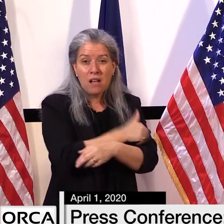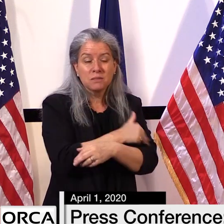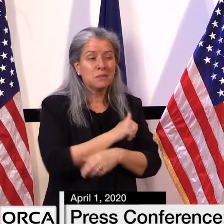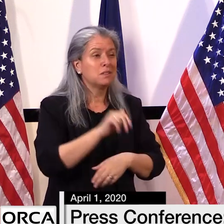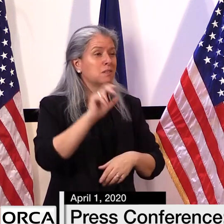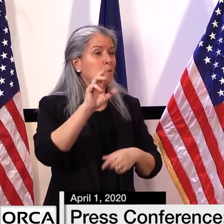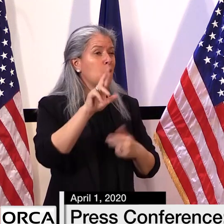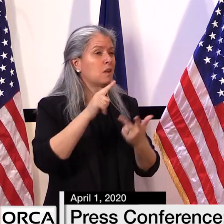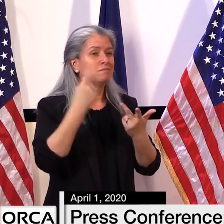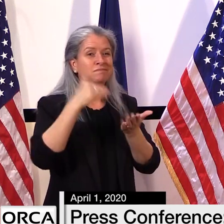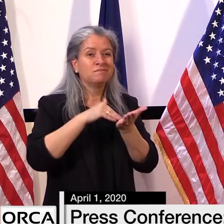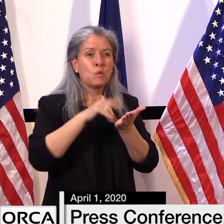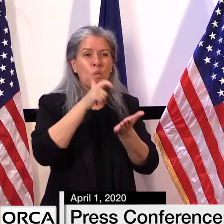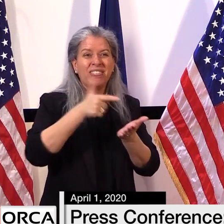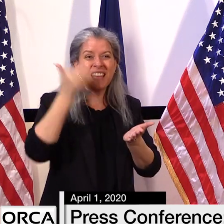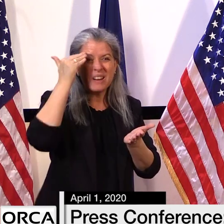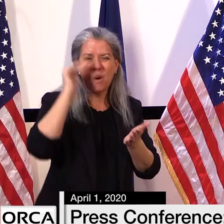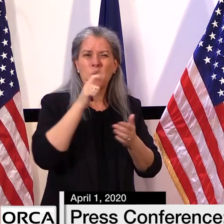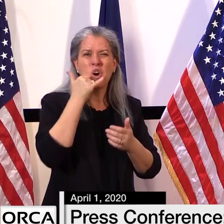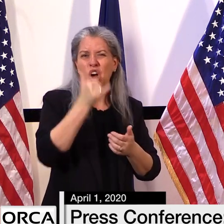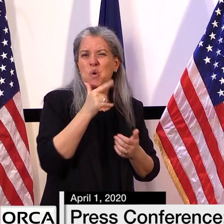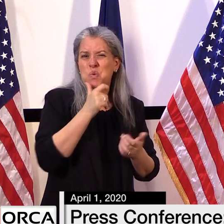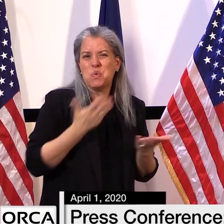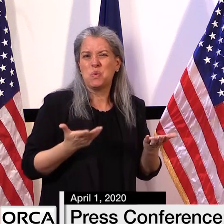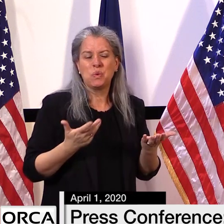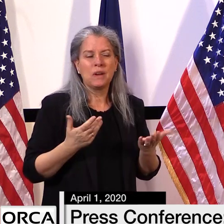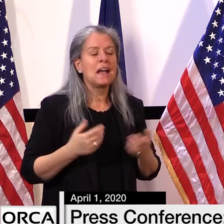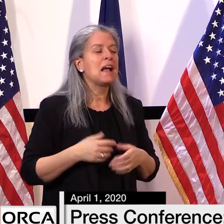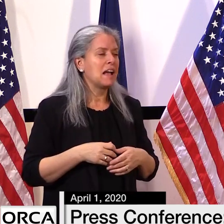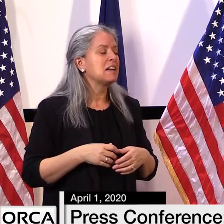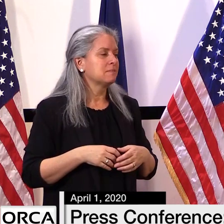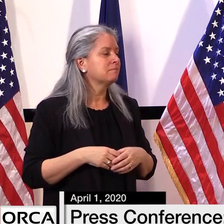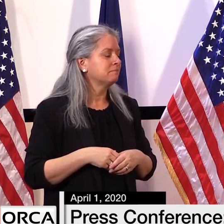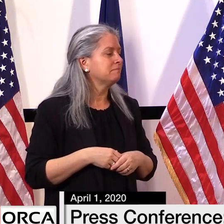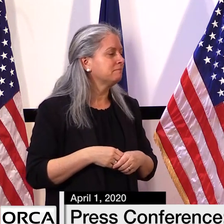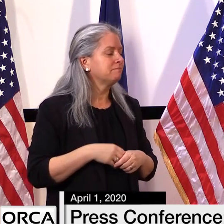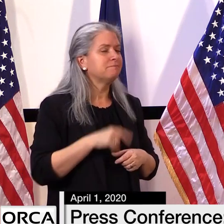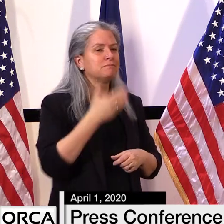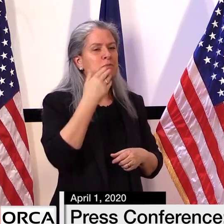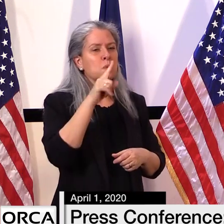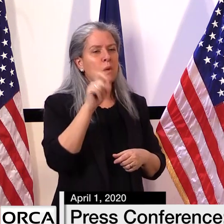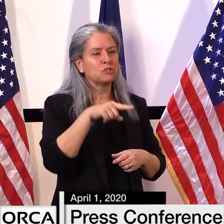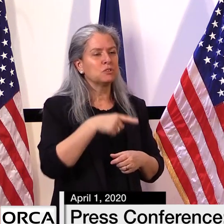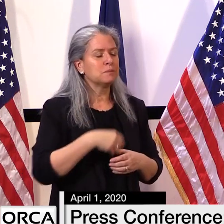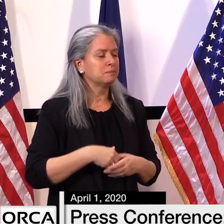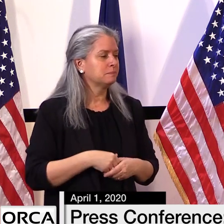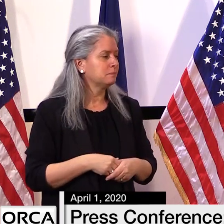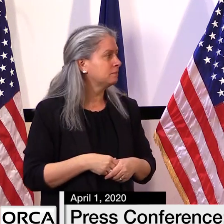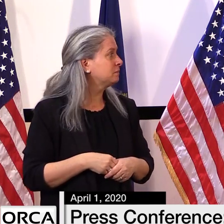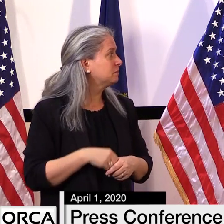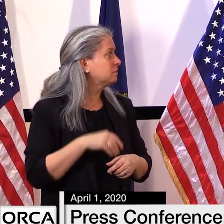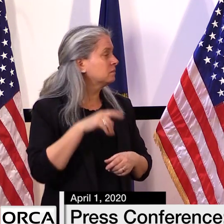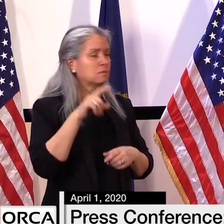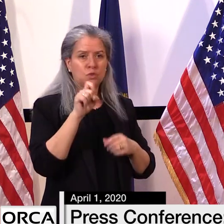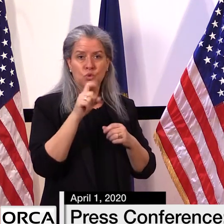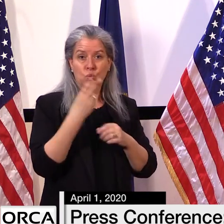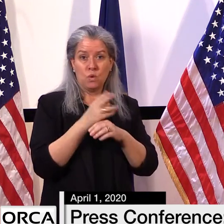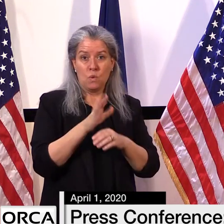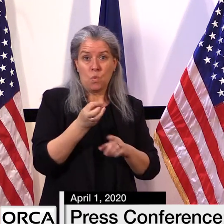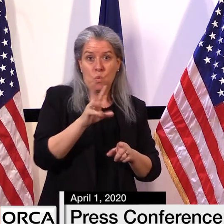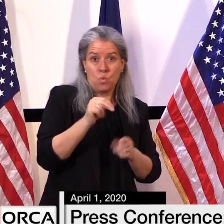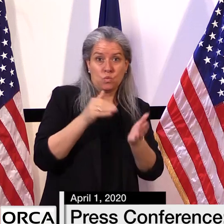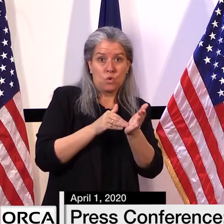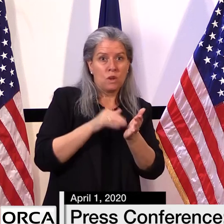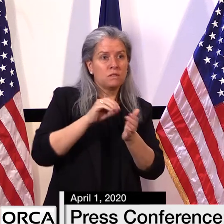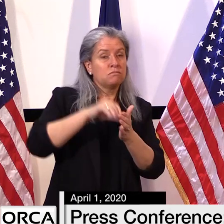Yes, and I would I'm going to ask Dr. Levine to answer the next part of that question, if they should be using their own